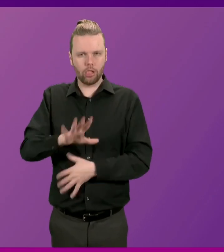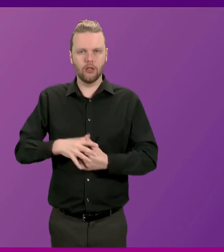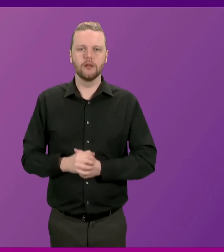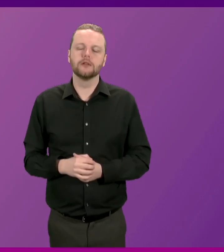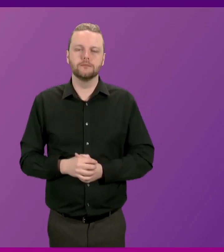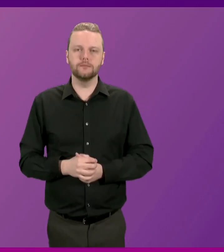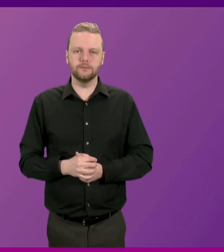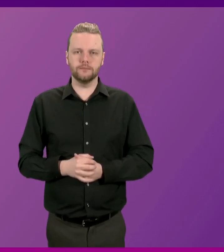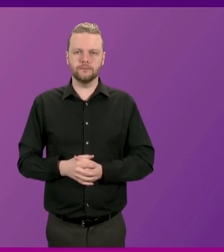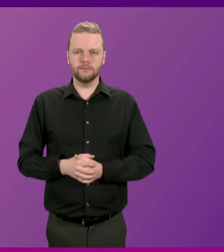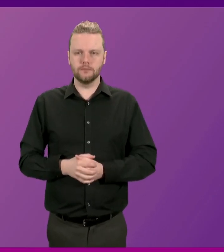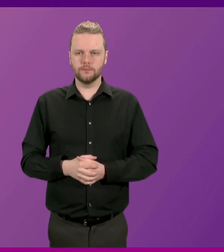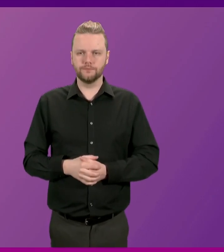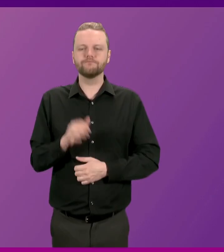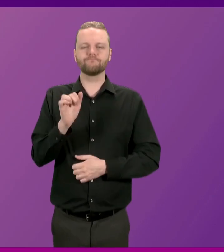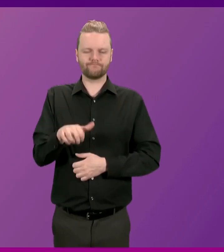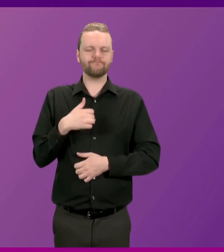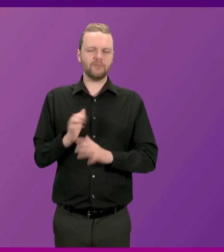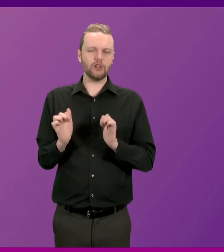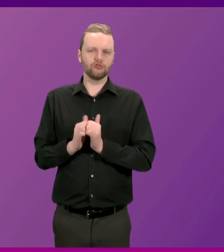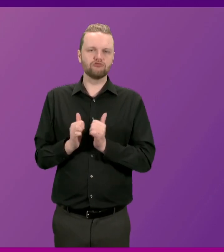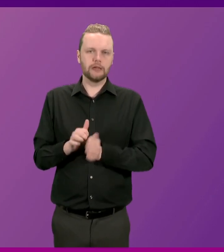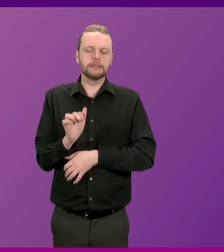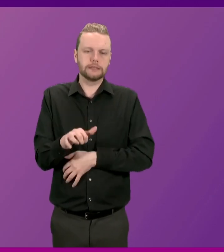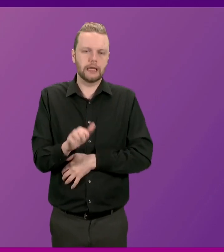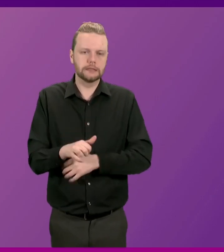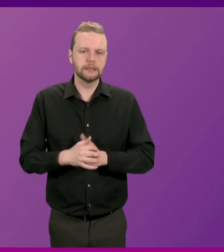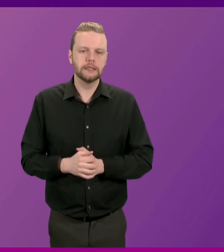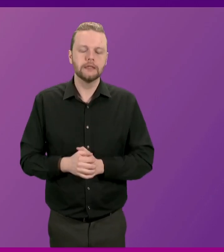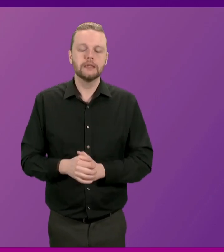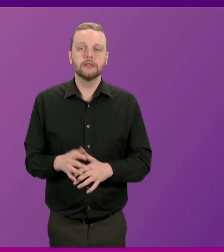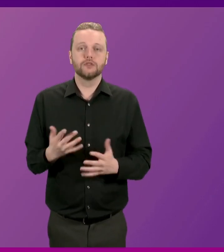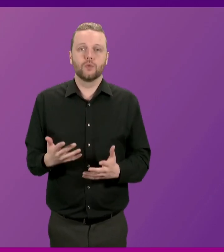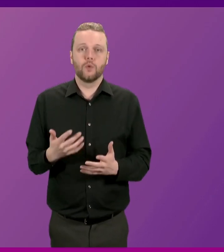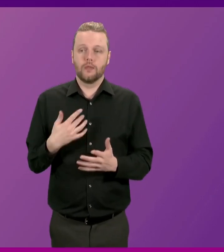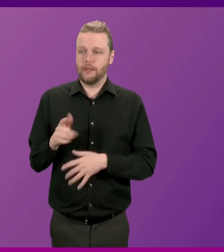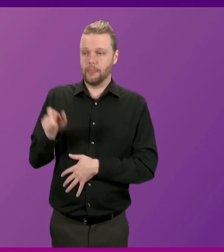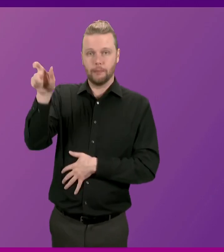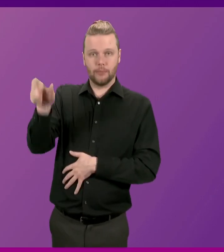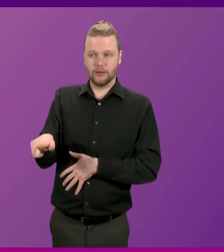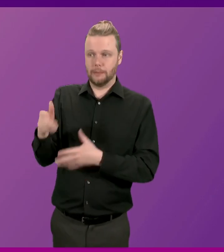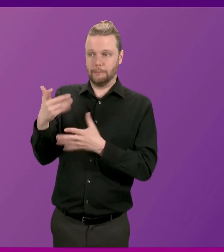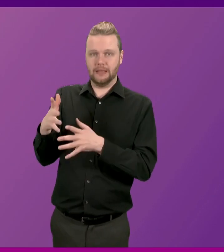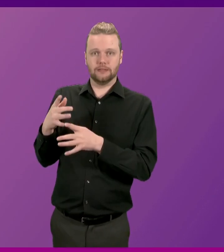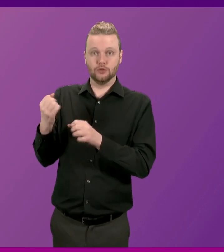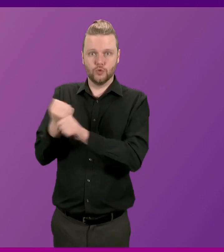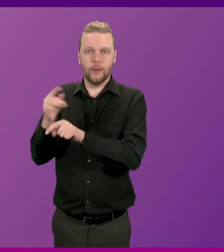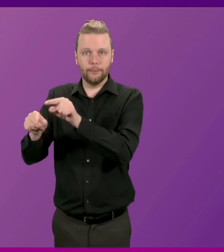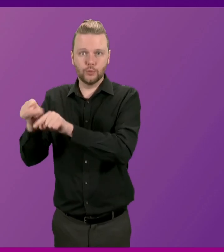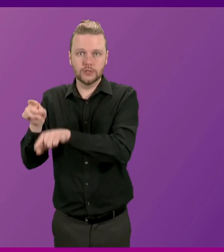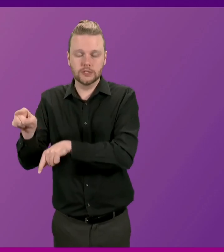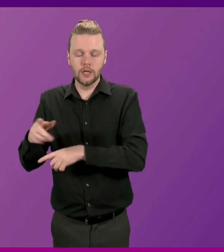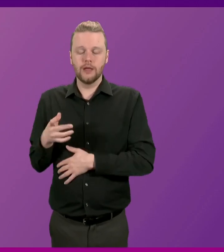Come in there as well. Yeah, I agree with that in terms of our perpetrator programmes and access